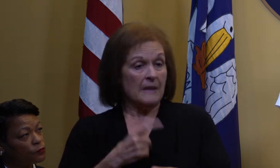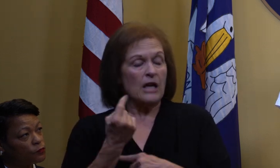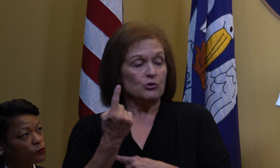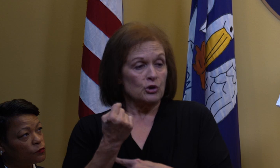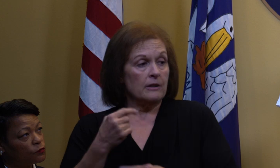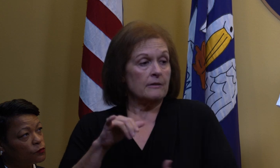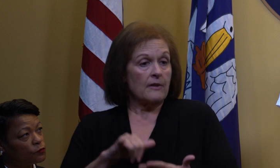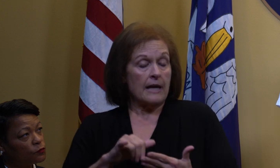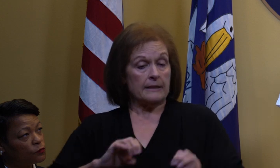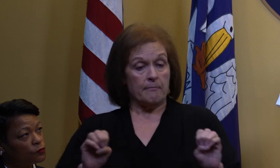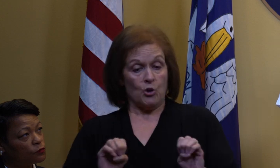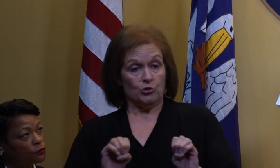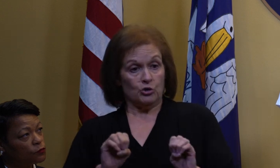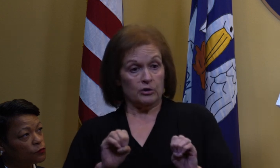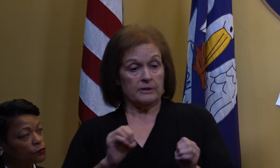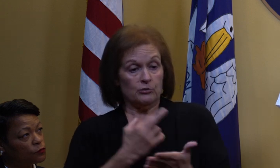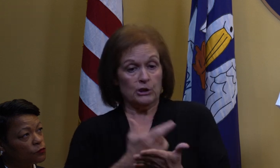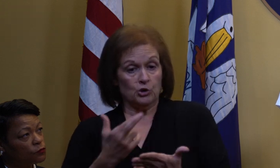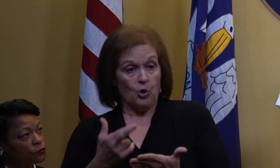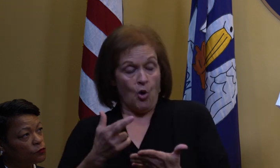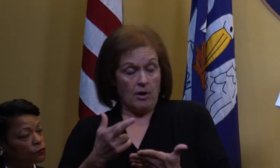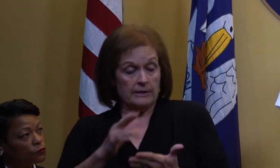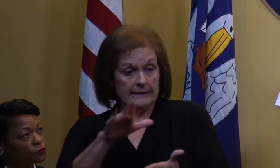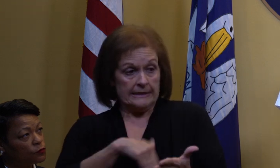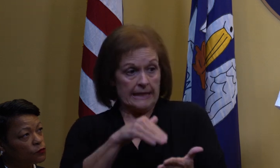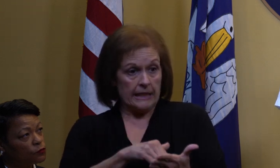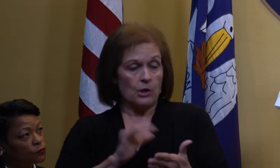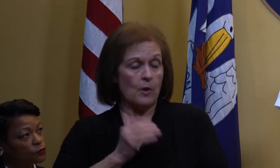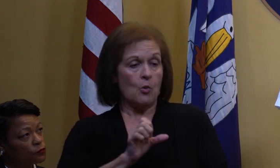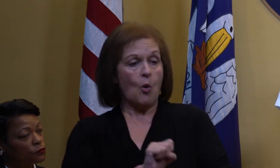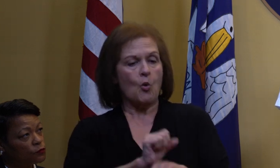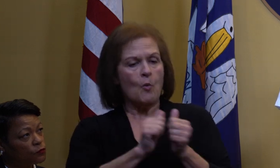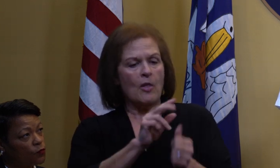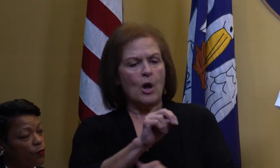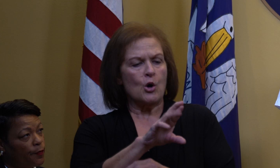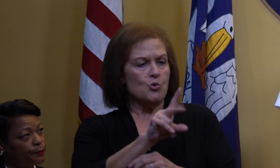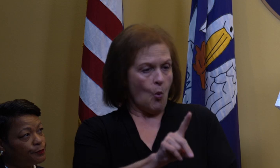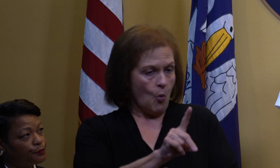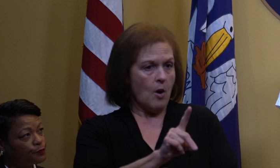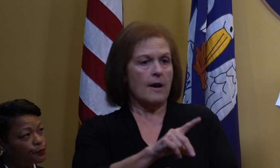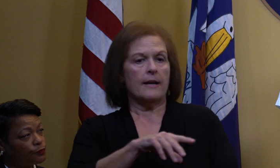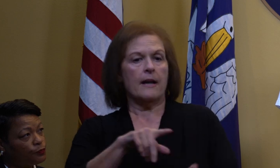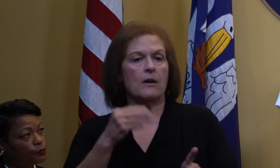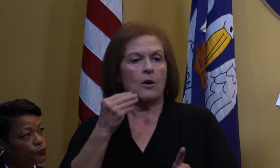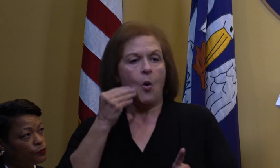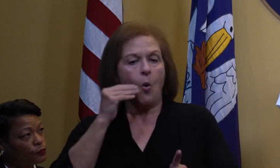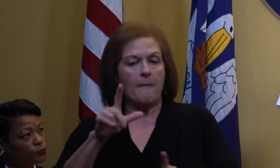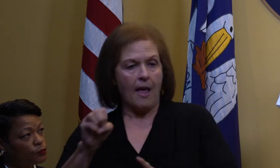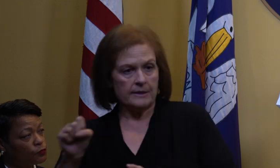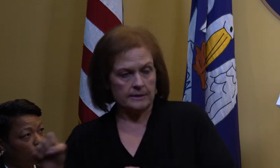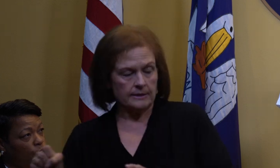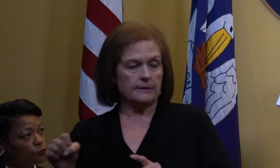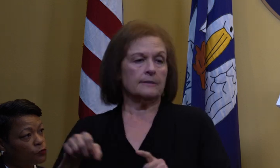on are obviously the Emergency Resource Center concept and our partnership with NOAA and so many others. The Office of Homeless Services